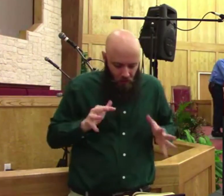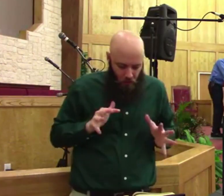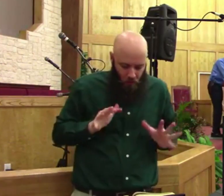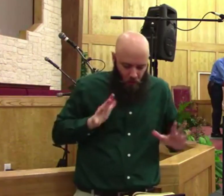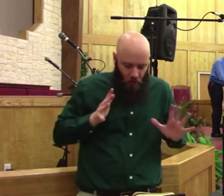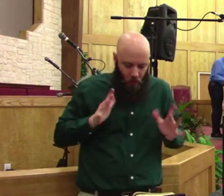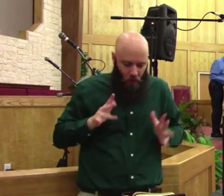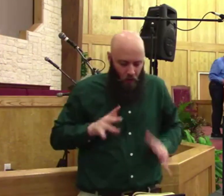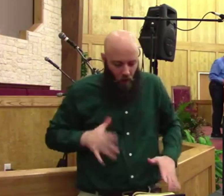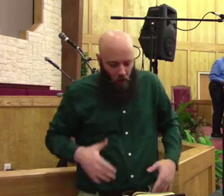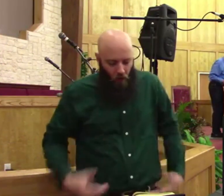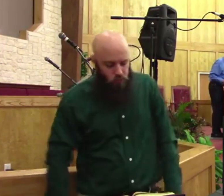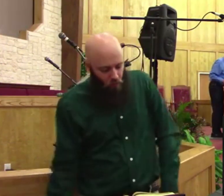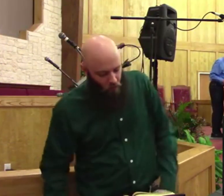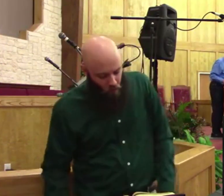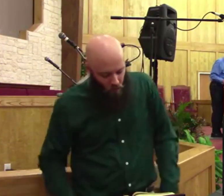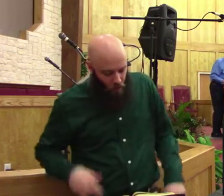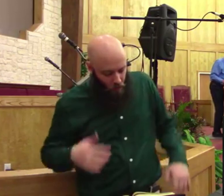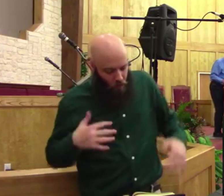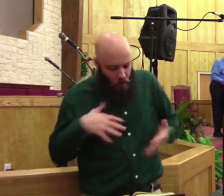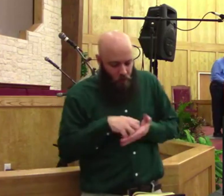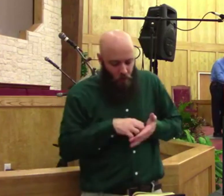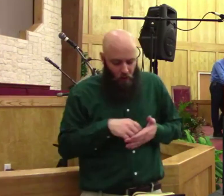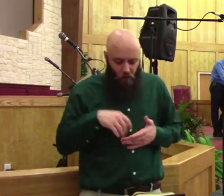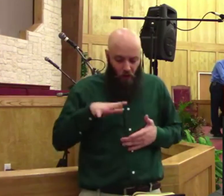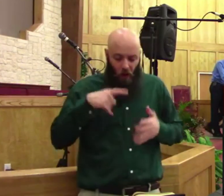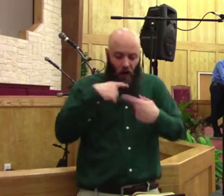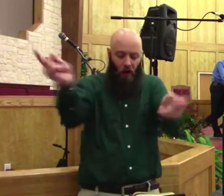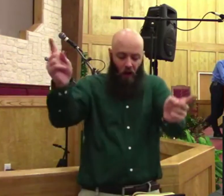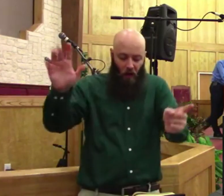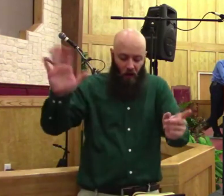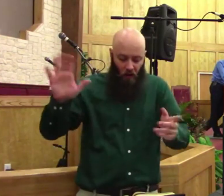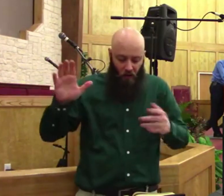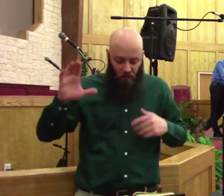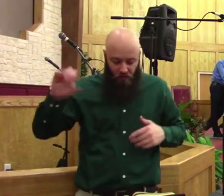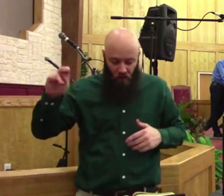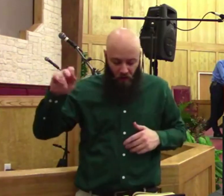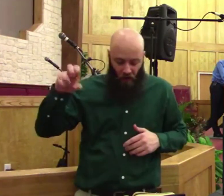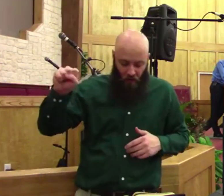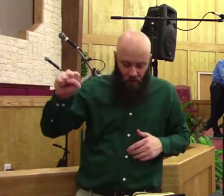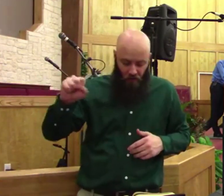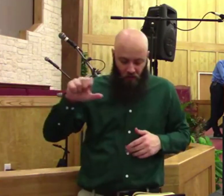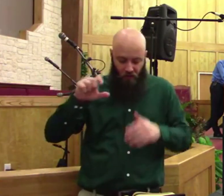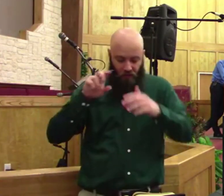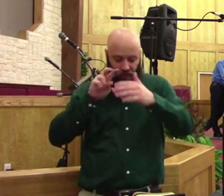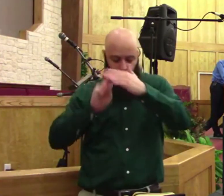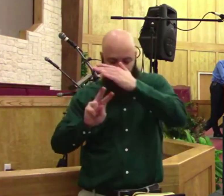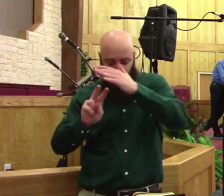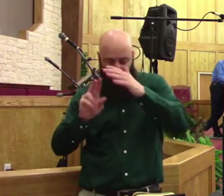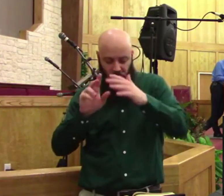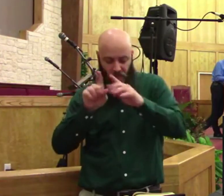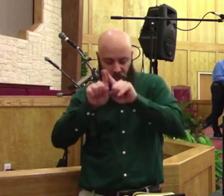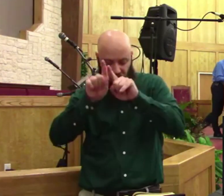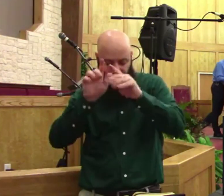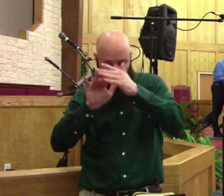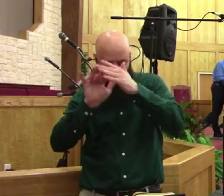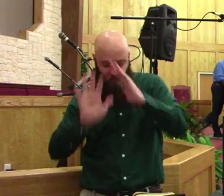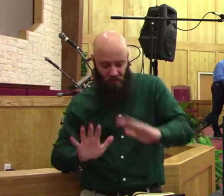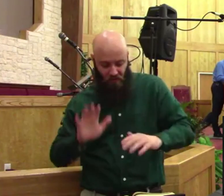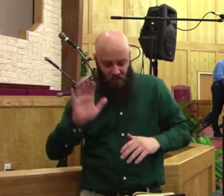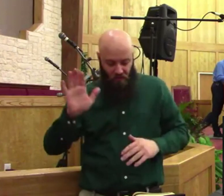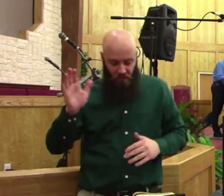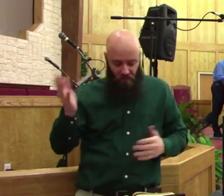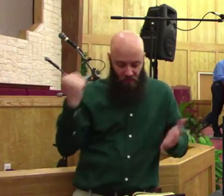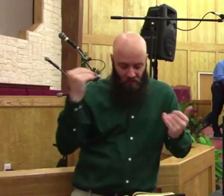reads this writing and shows me its interpretation shall be clothed with purple and have a chain of gold around his neck and shall be the